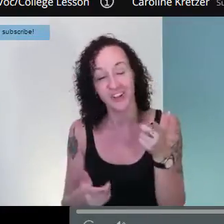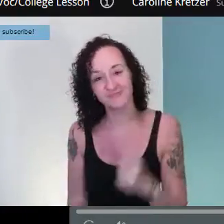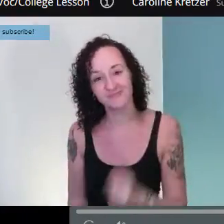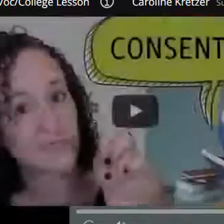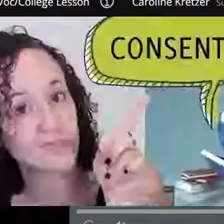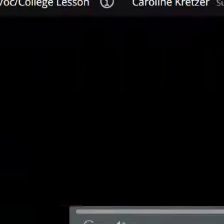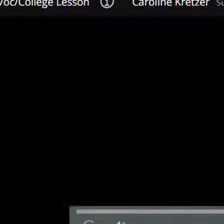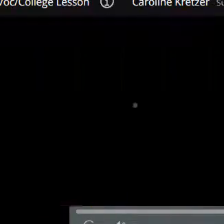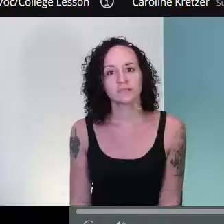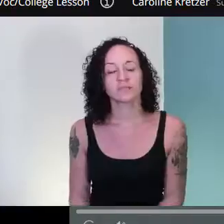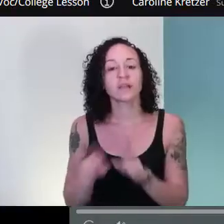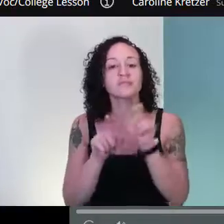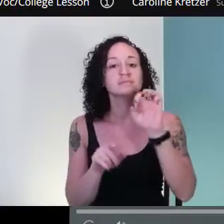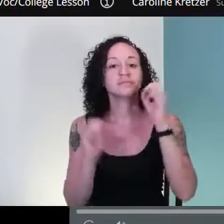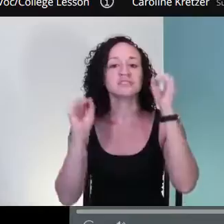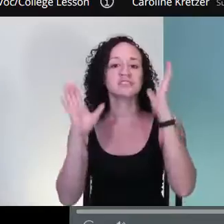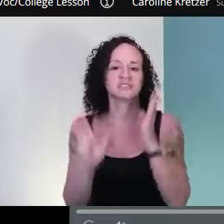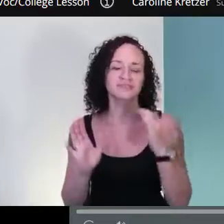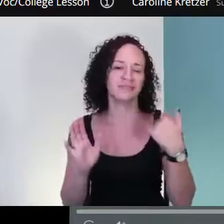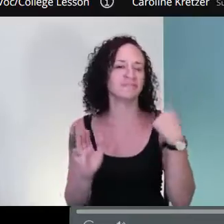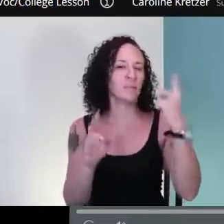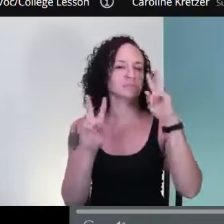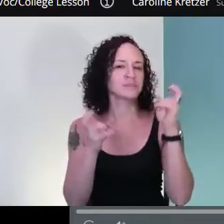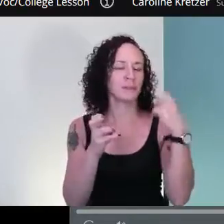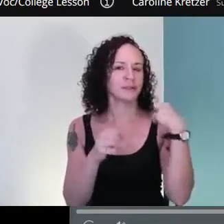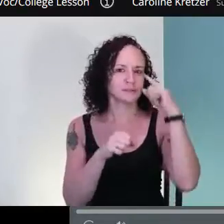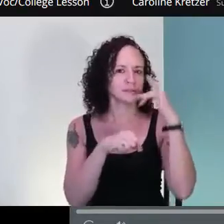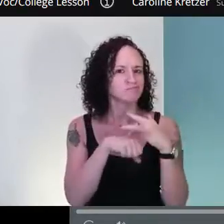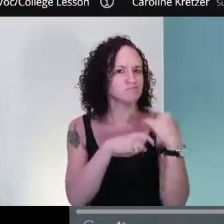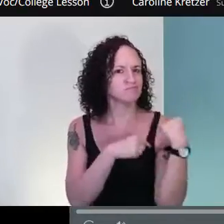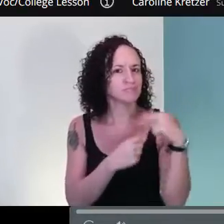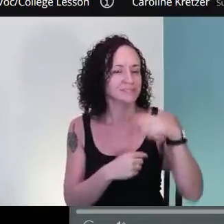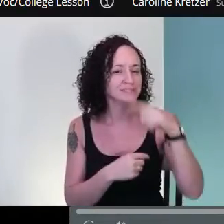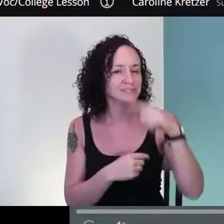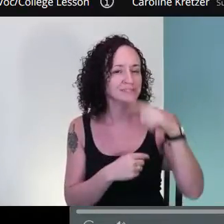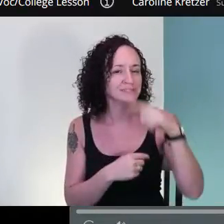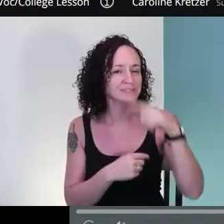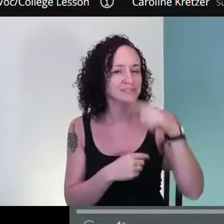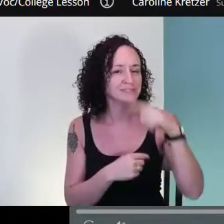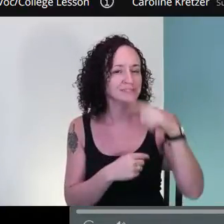My contact information is below this blog. See you later.